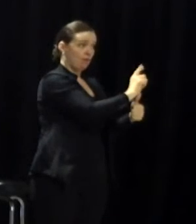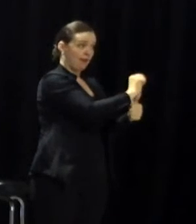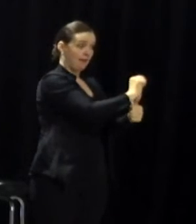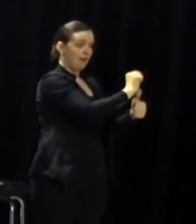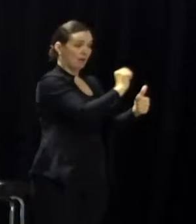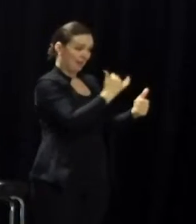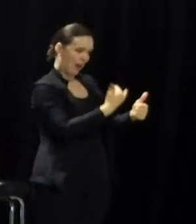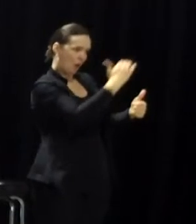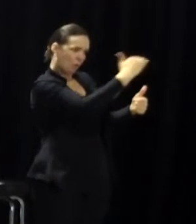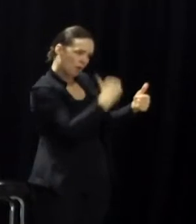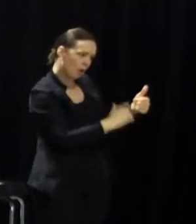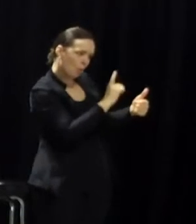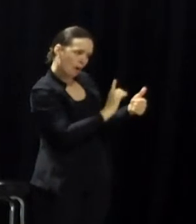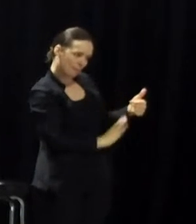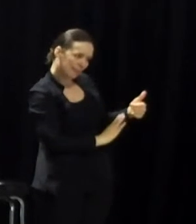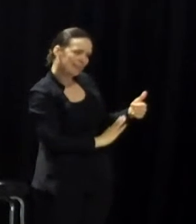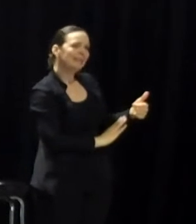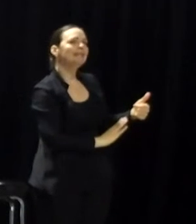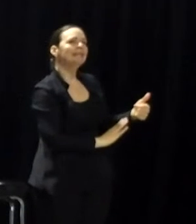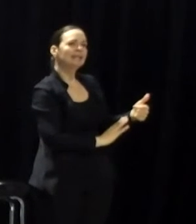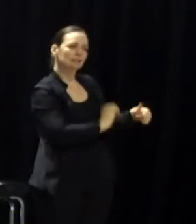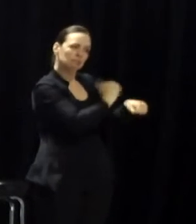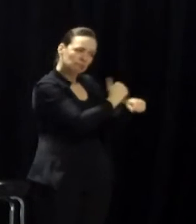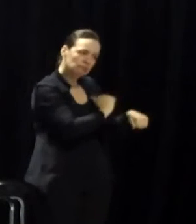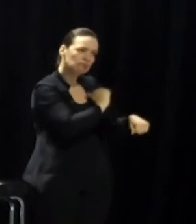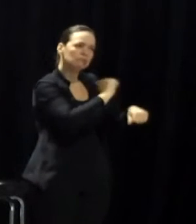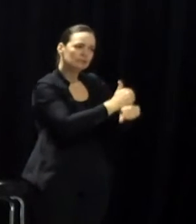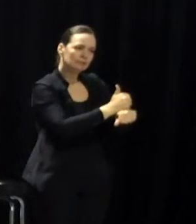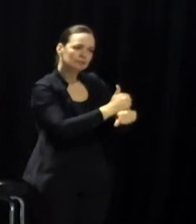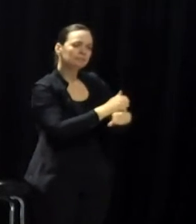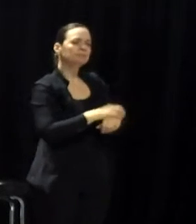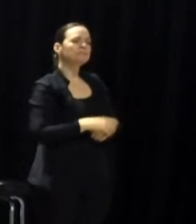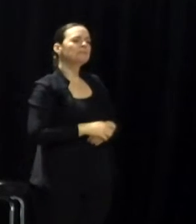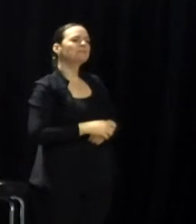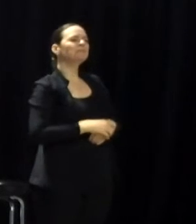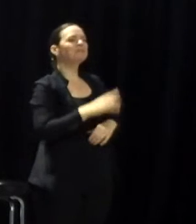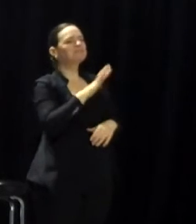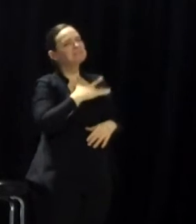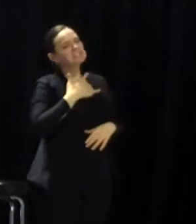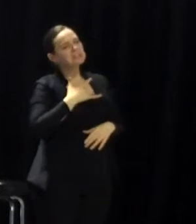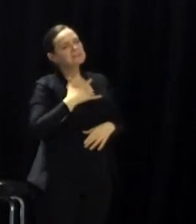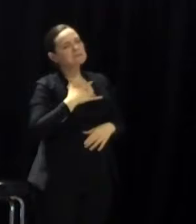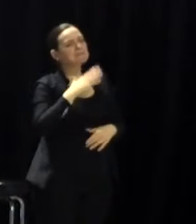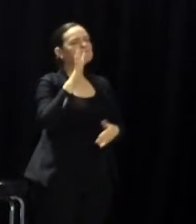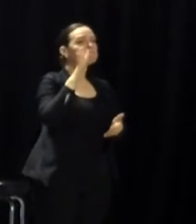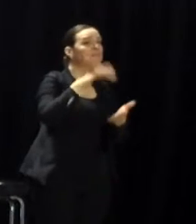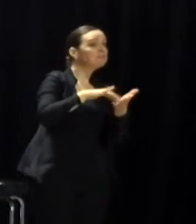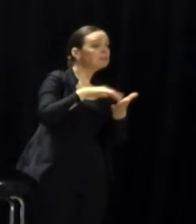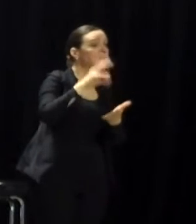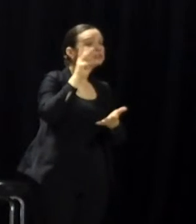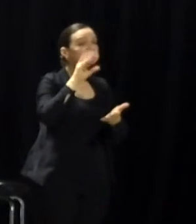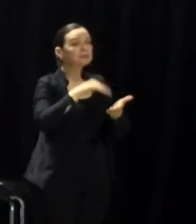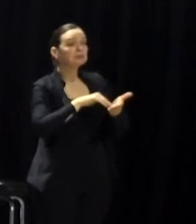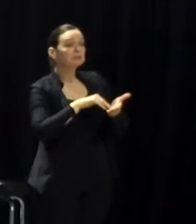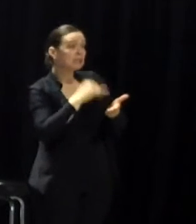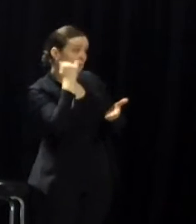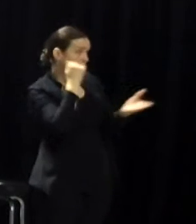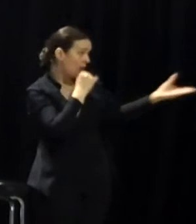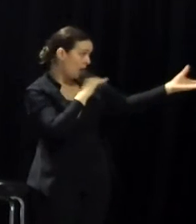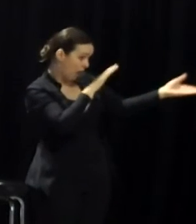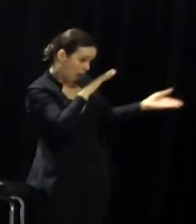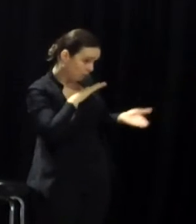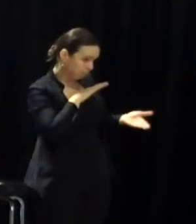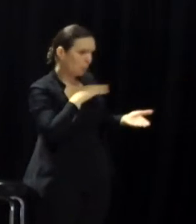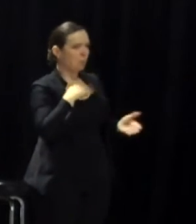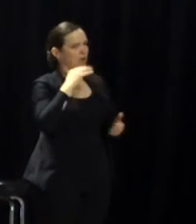we'll have about 5,000 to 6,000 doses this week. If we get more, we'll vaccinate more. And you've